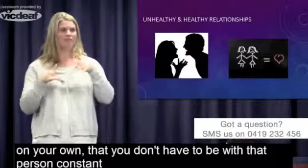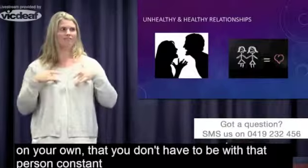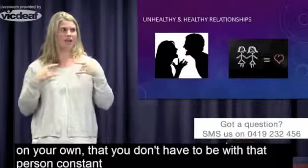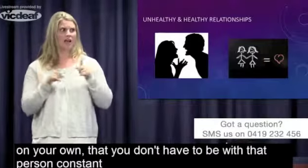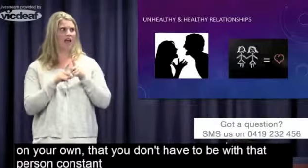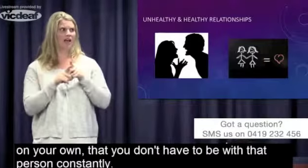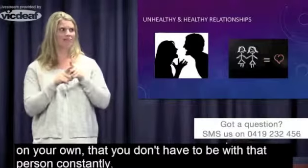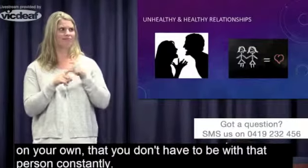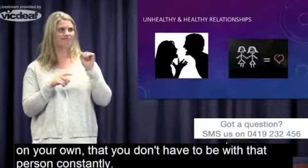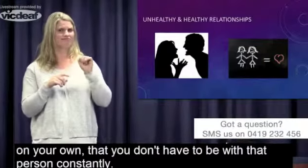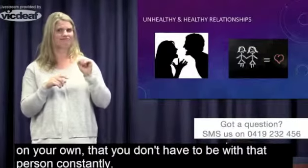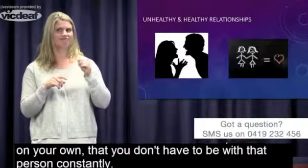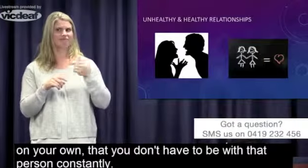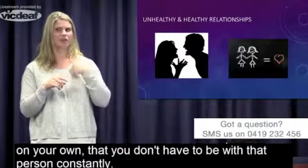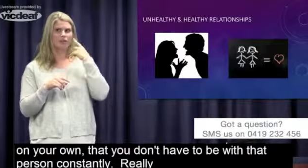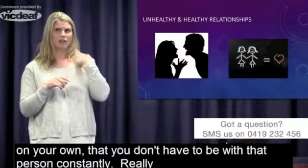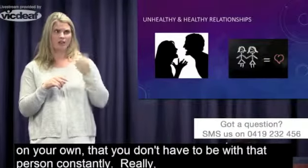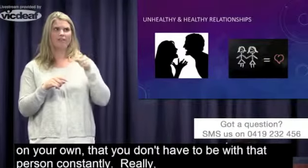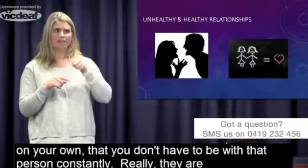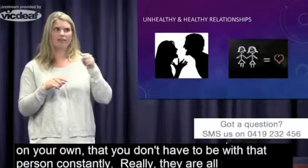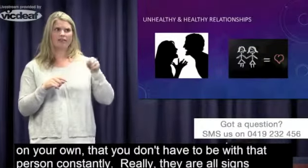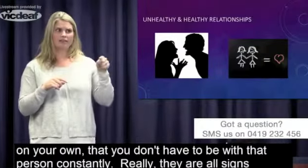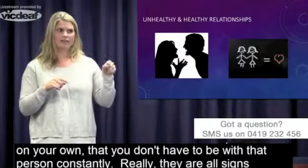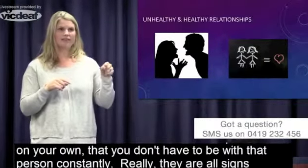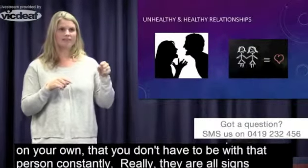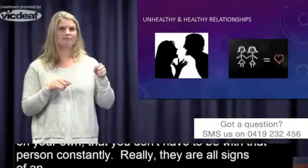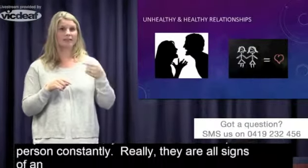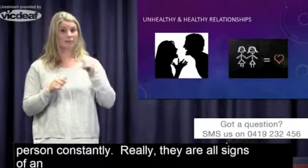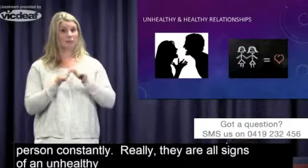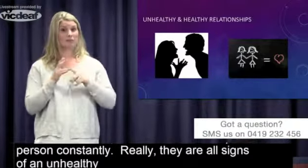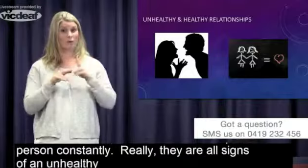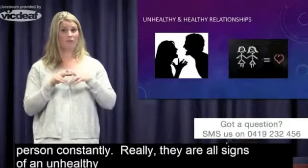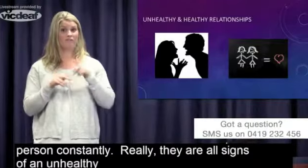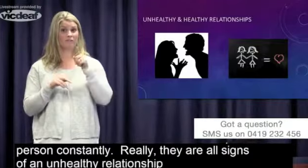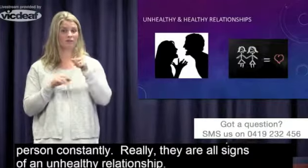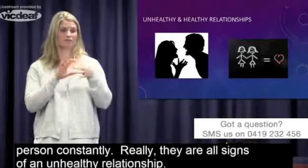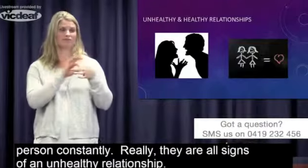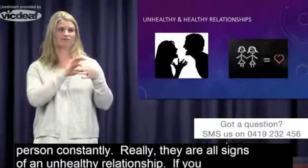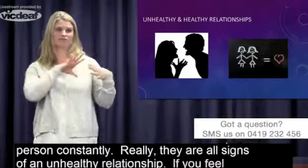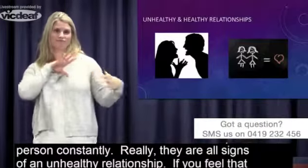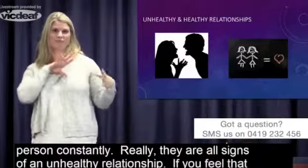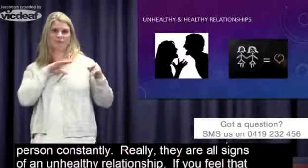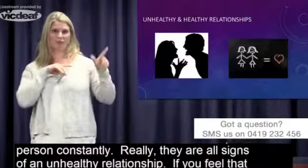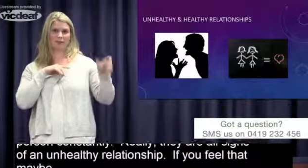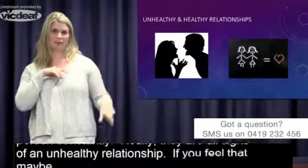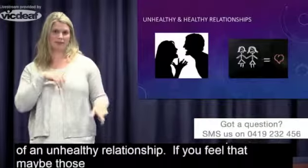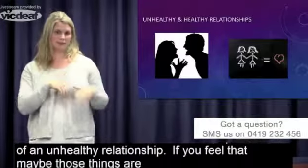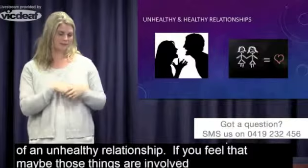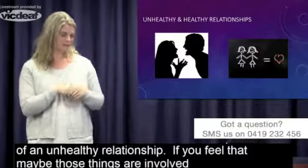Really, they are all signs of an unhealthy relationship. And if you feel that maybe those things are involved in a relationship that you have, then